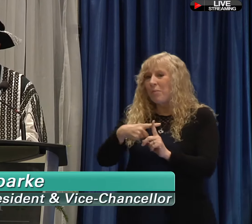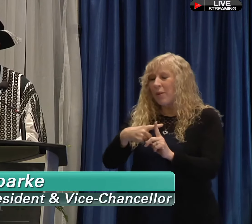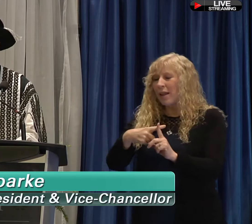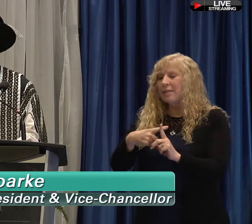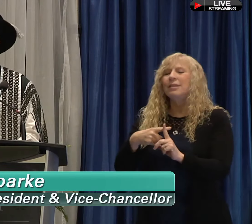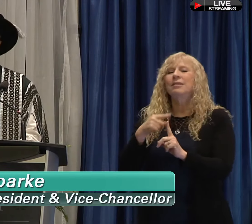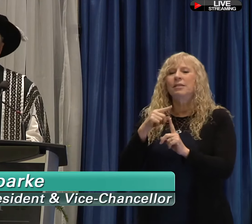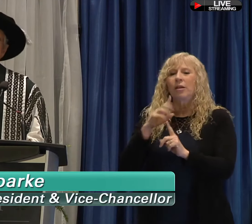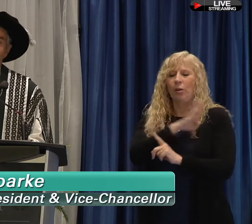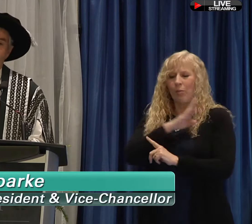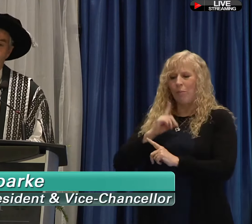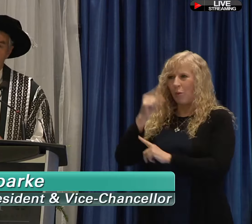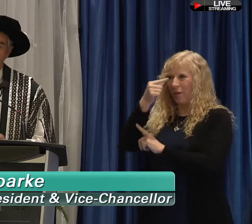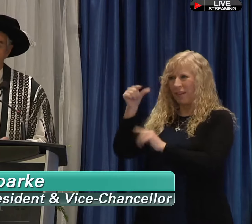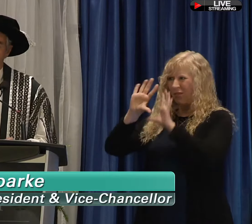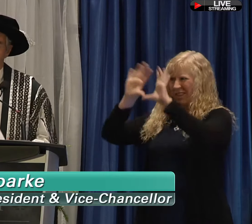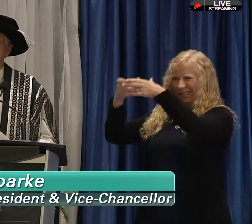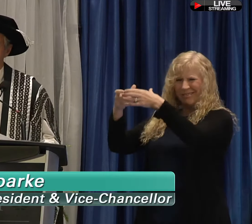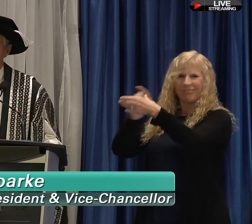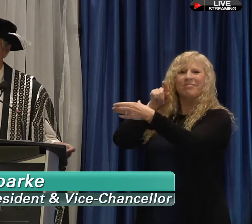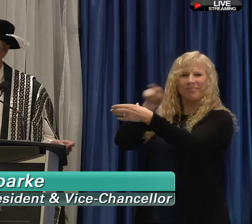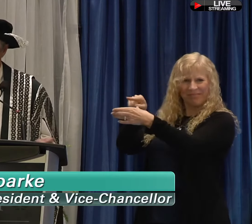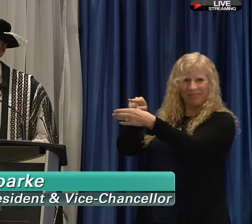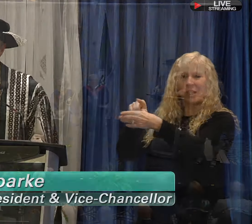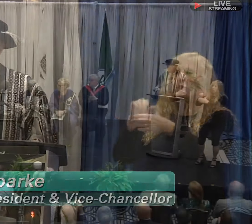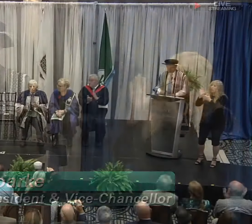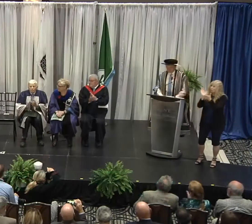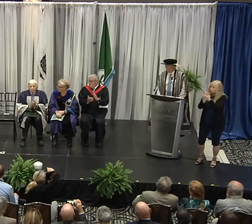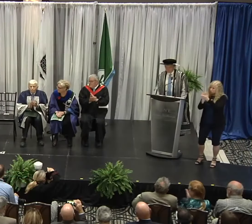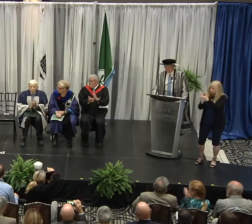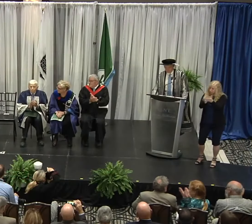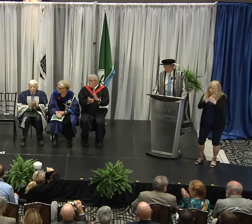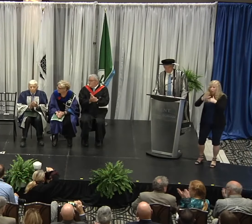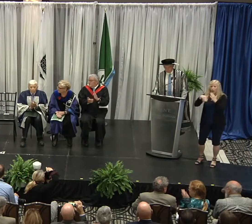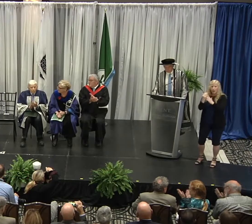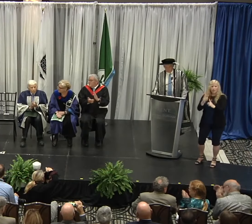of Governors. How about a round of applause for our special guest?